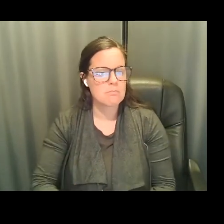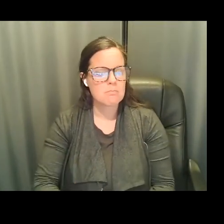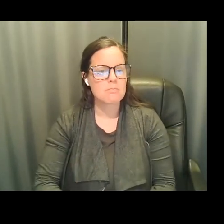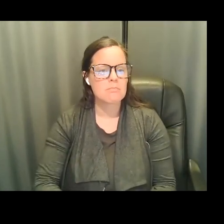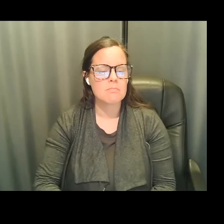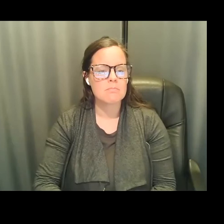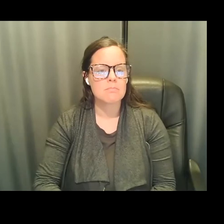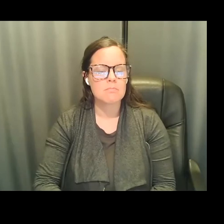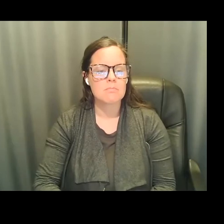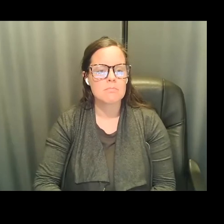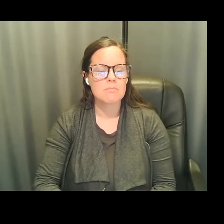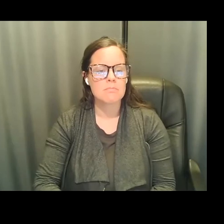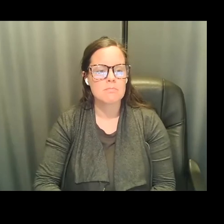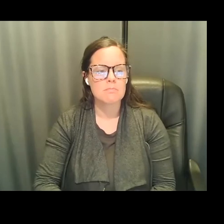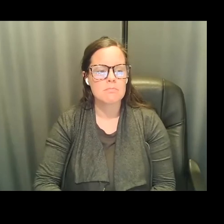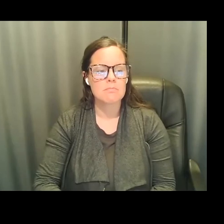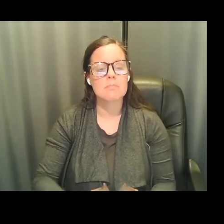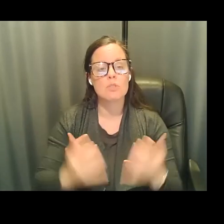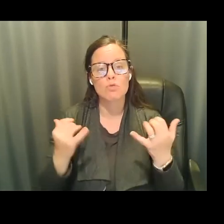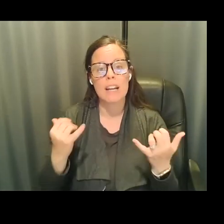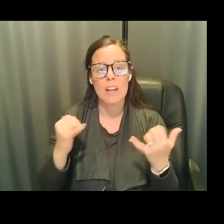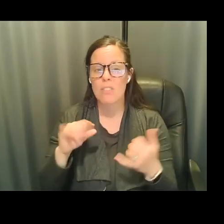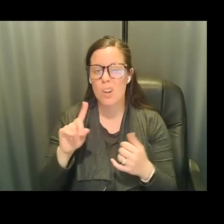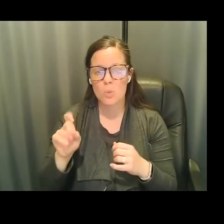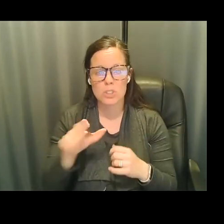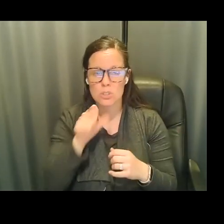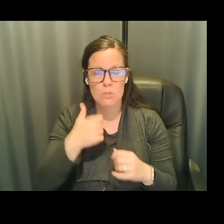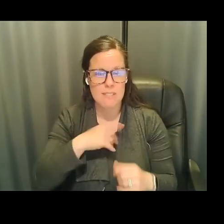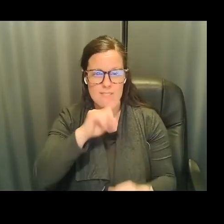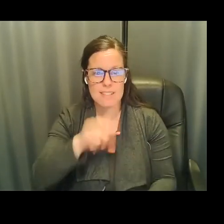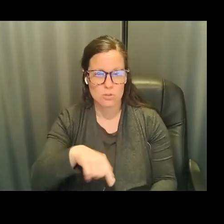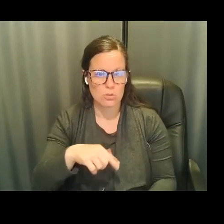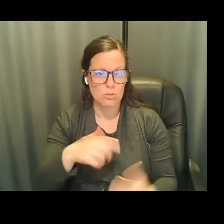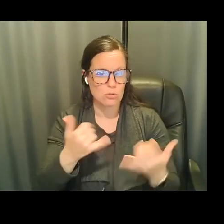Now, at this time, that's a question I don't have a direct answer to right now. I do have